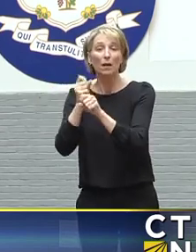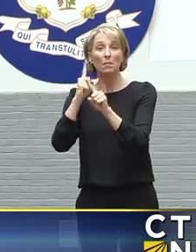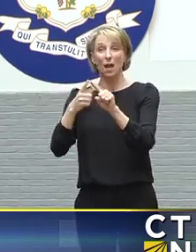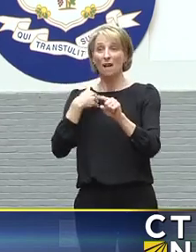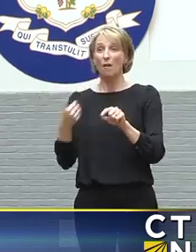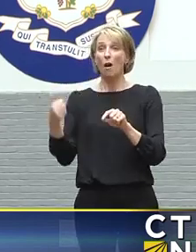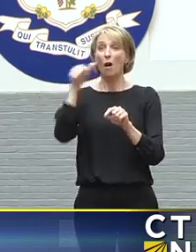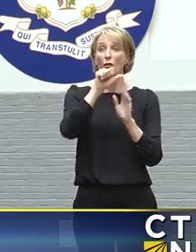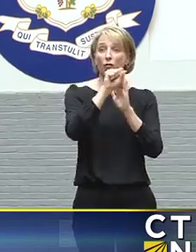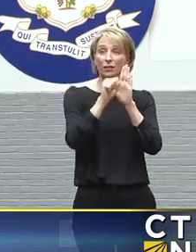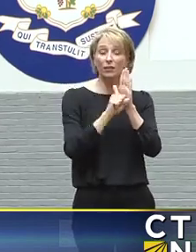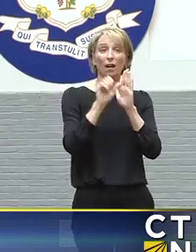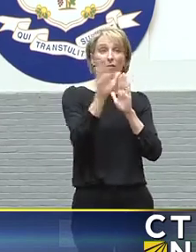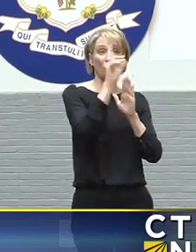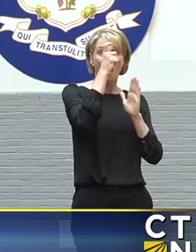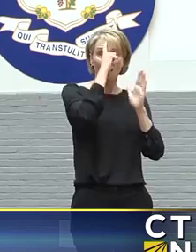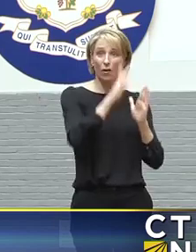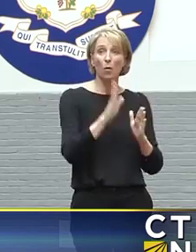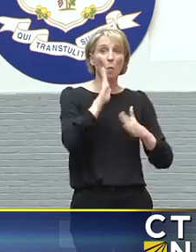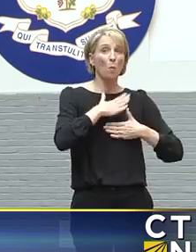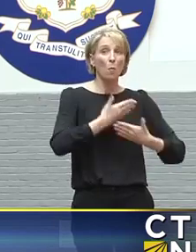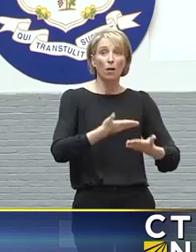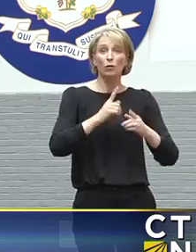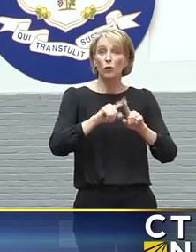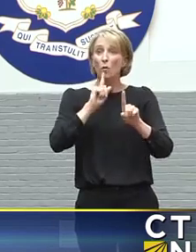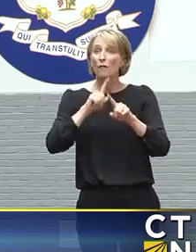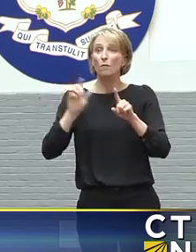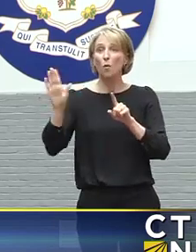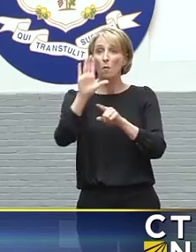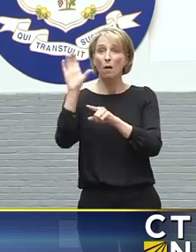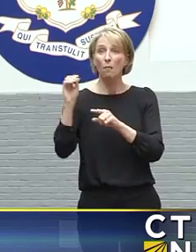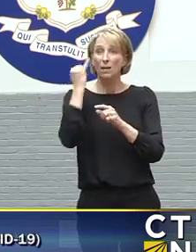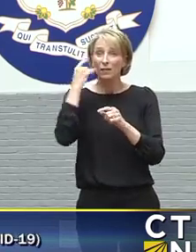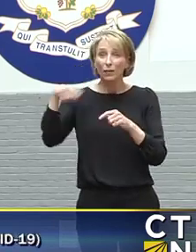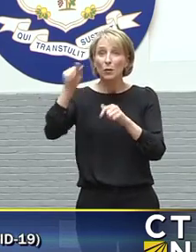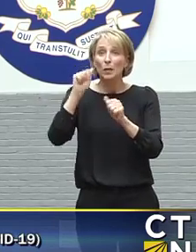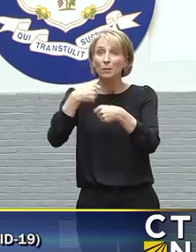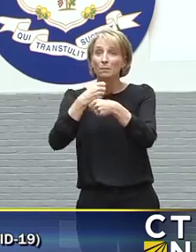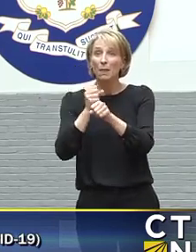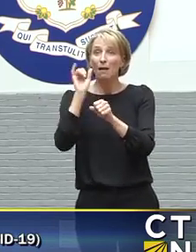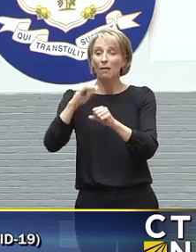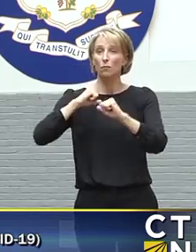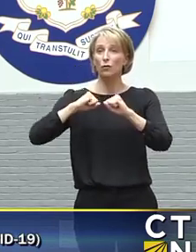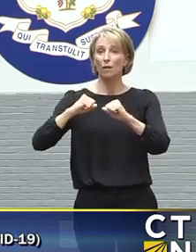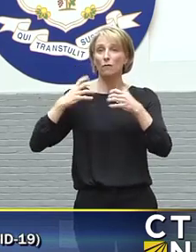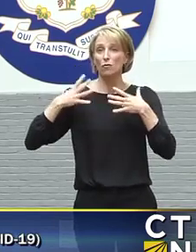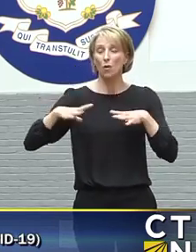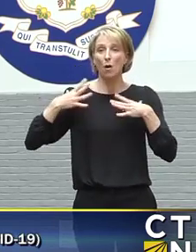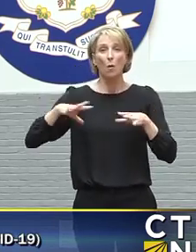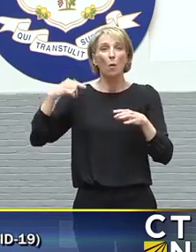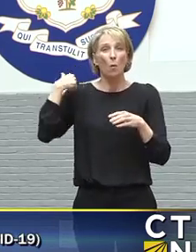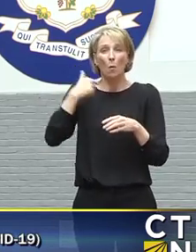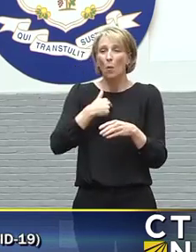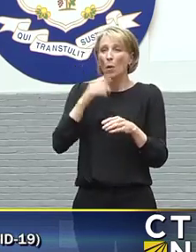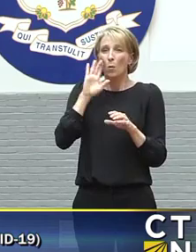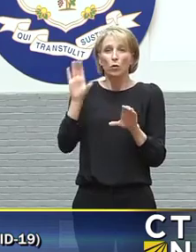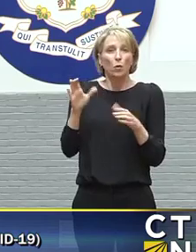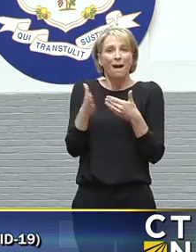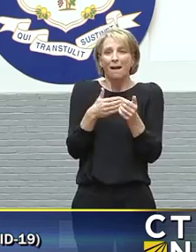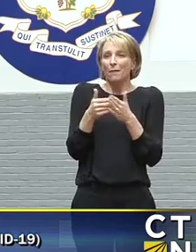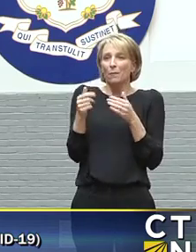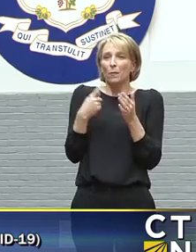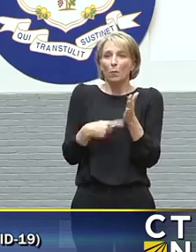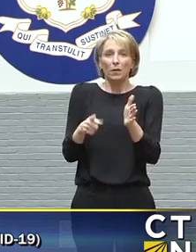make that order even bigger. We're trying everything we can to make sure we get the necessary protective equipment and the masks and the